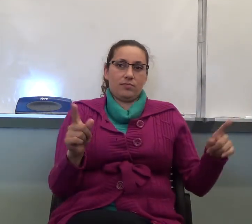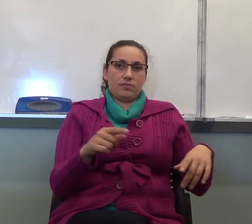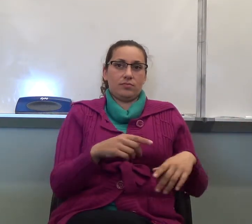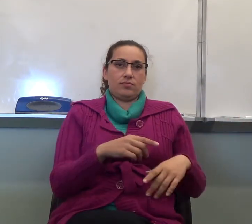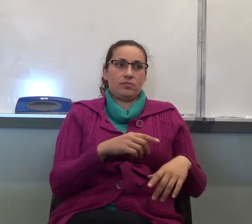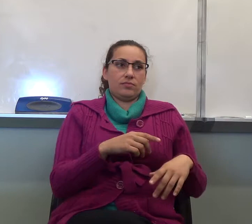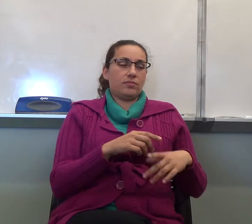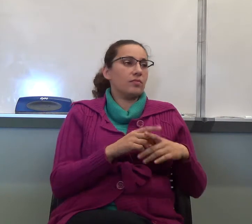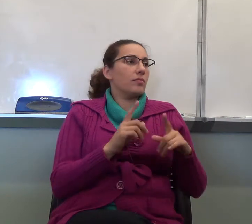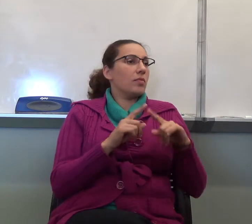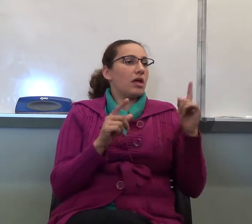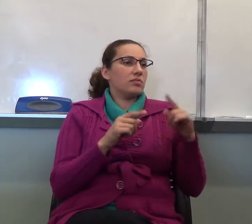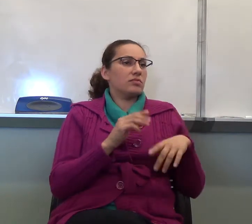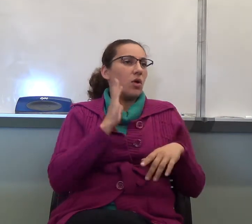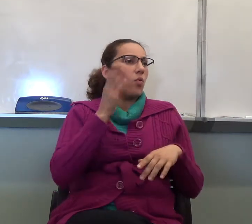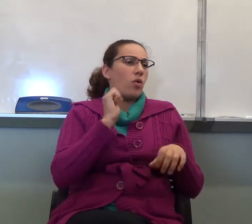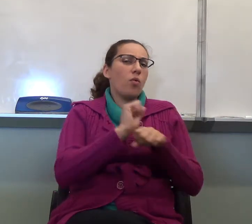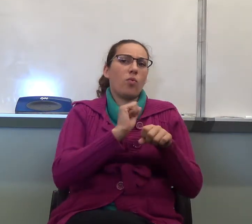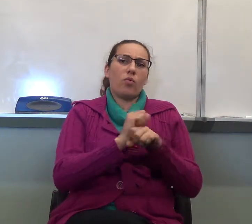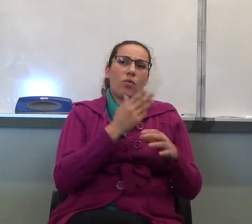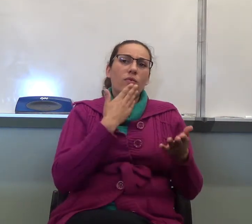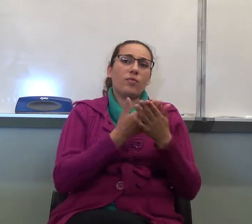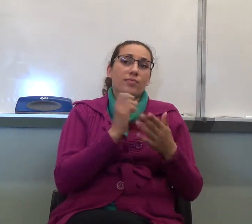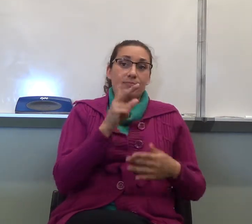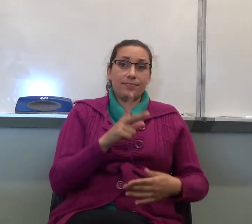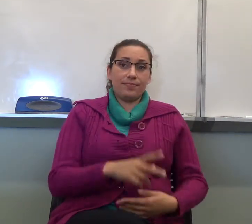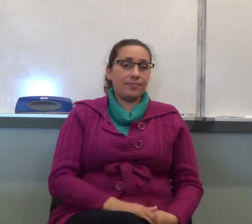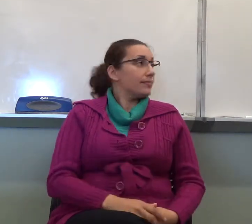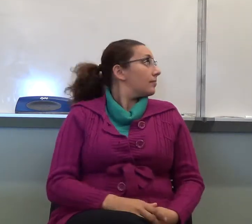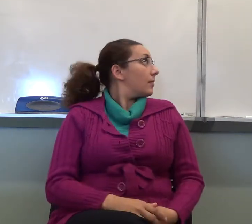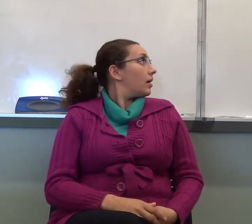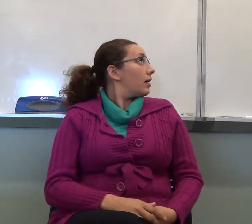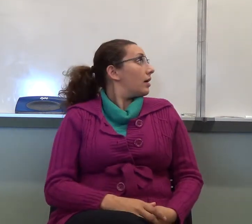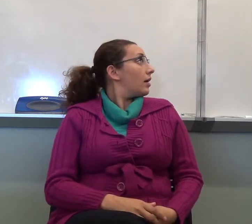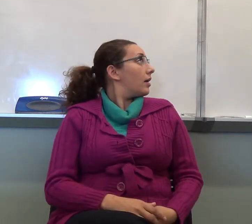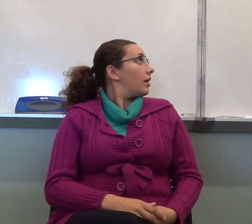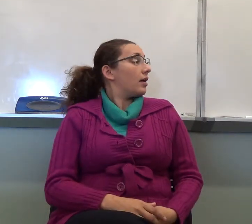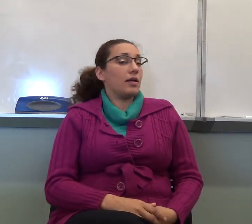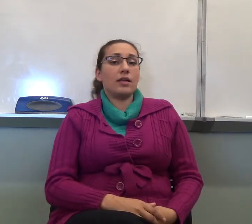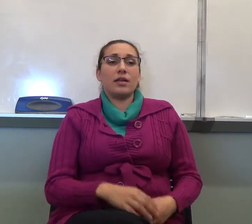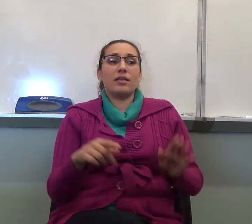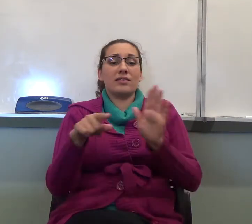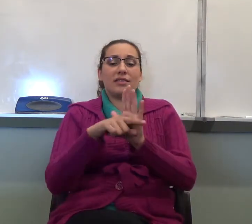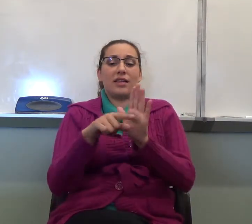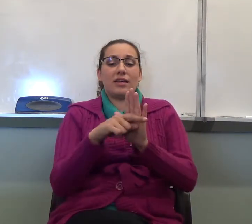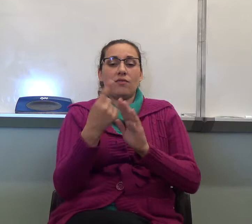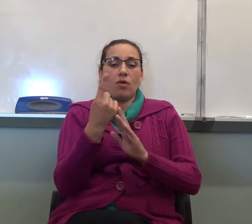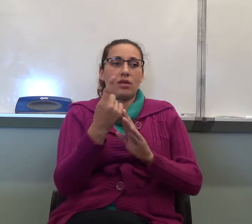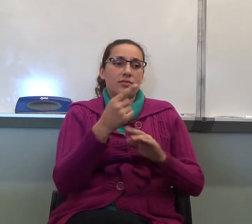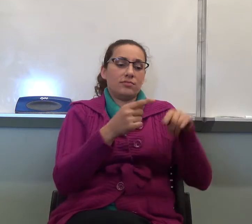intuitive, but it actually works very well. Where am I going to put the -1? I'm going to put it this side of